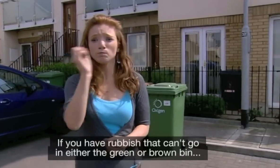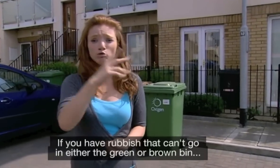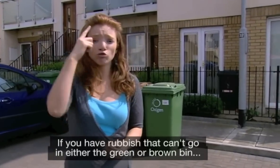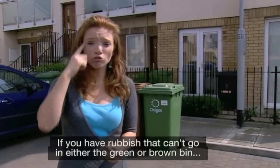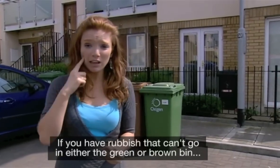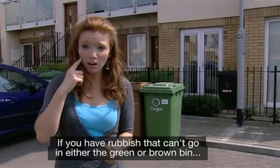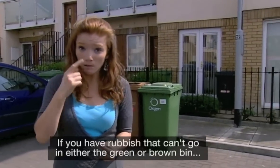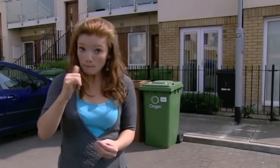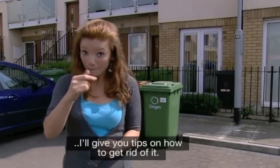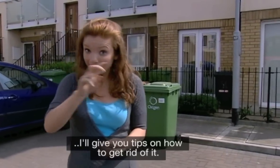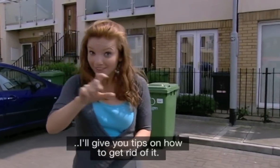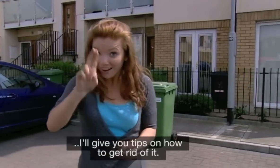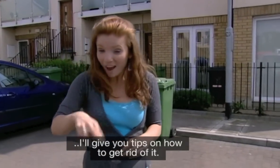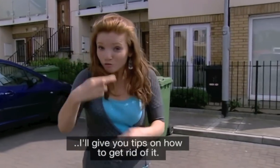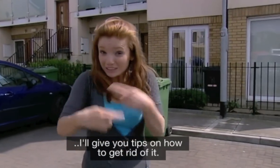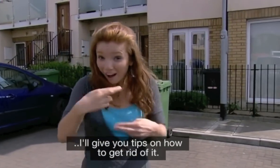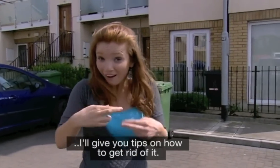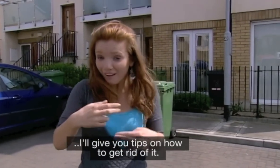brown bin, I'll give you tips on how to get rid of it.